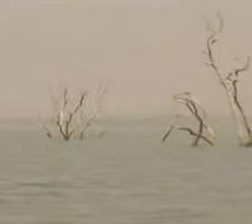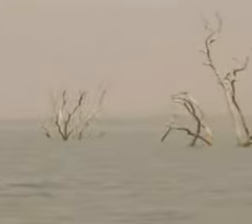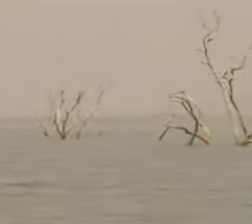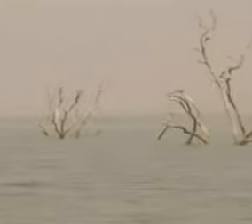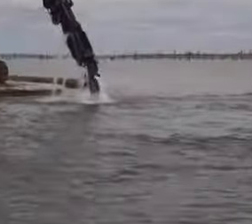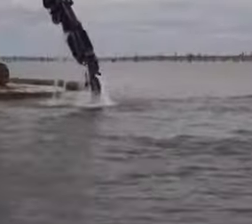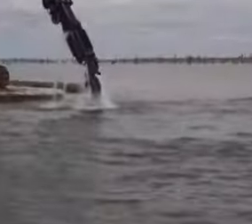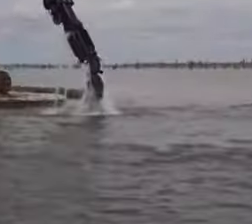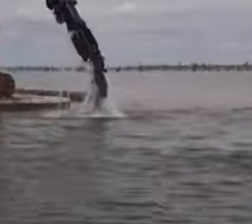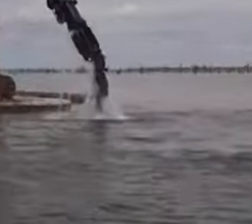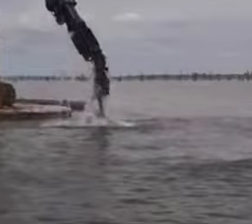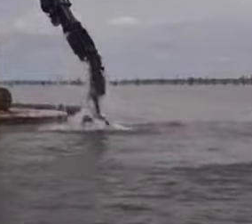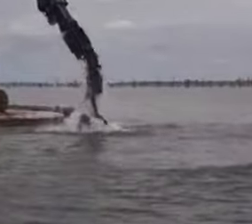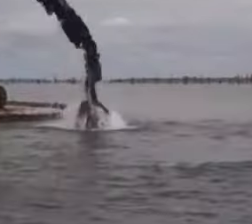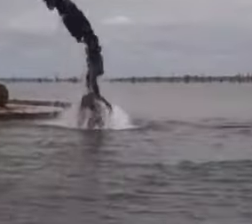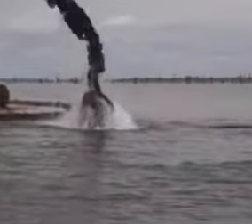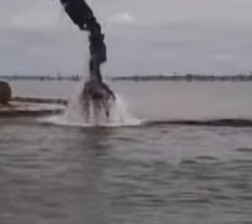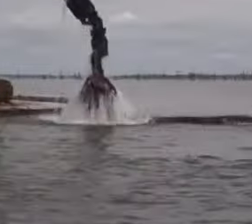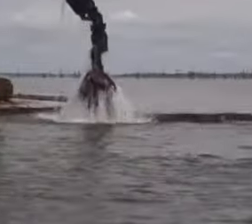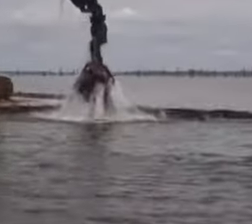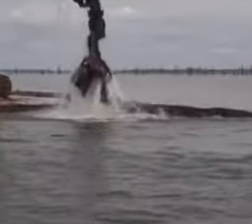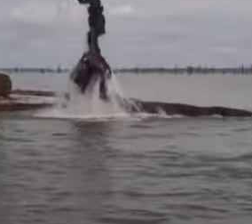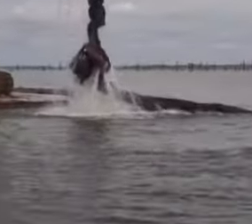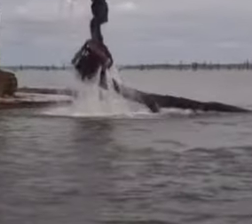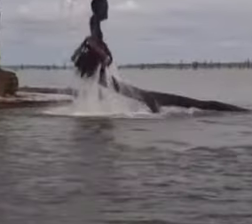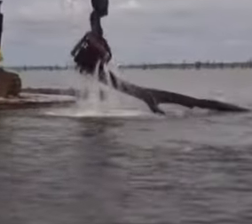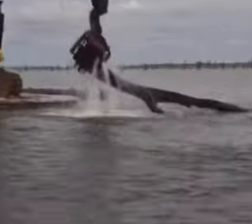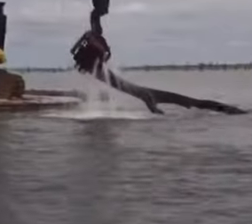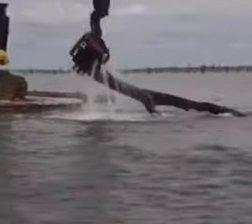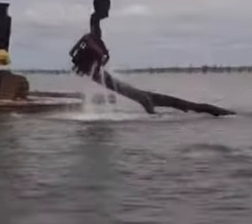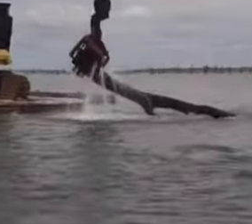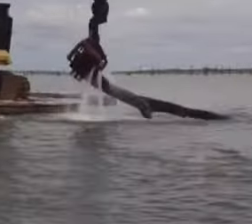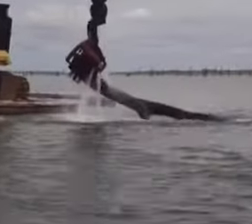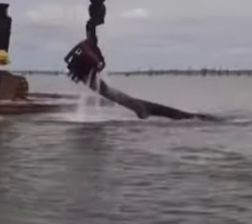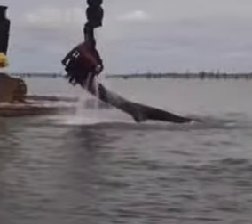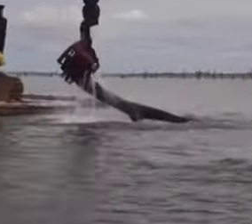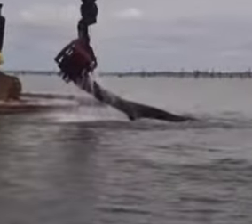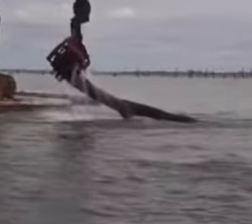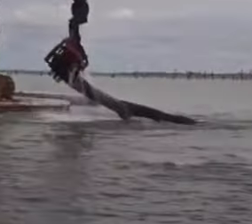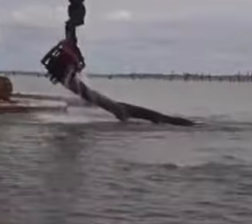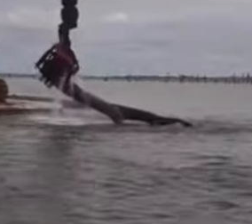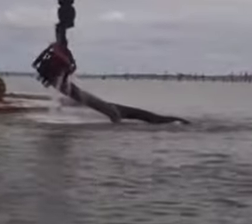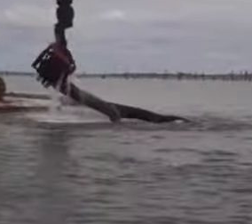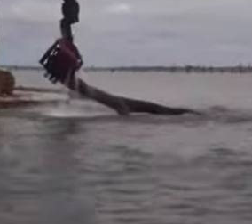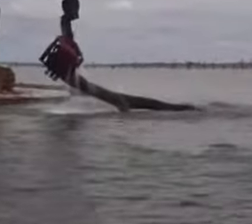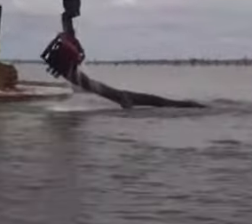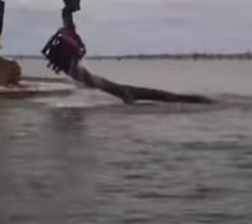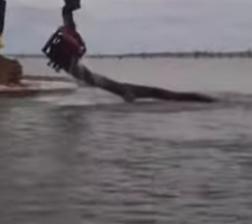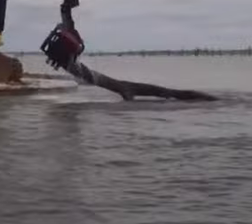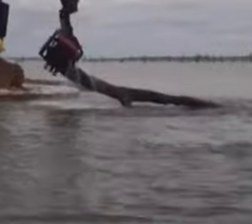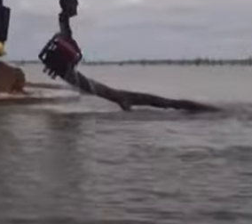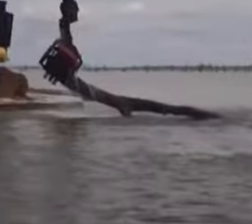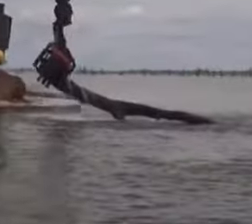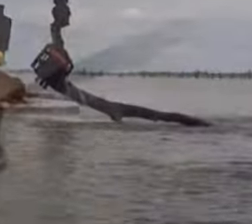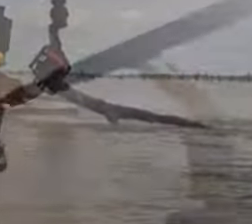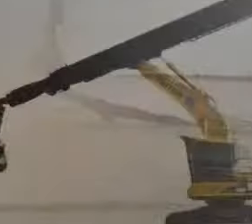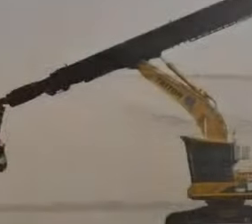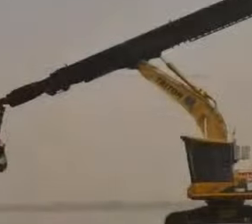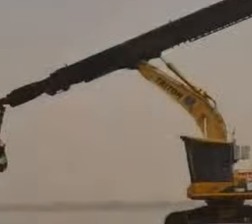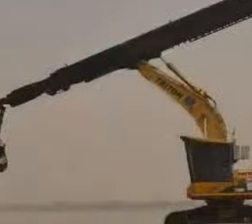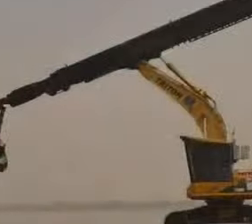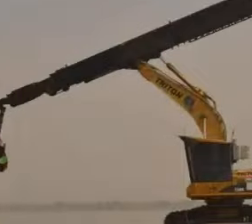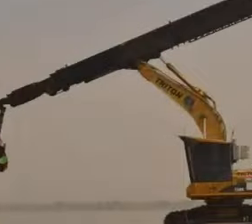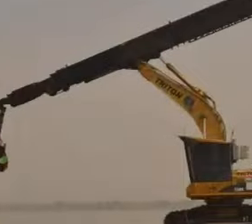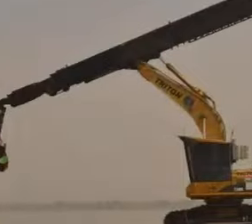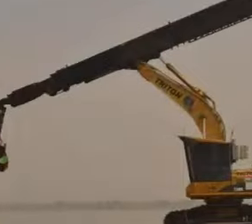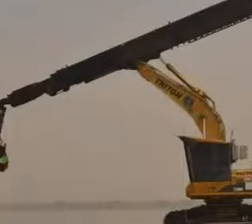In line with this, the authority used part of its internally generated funds to remove tree stumps from the Volta Lake and